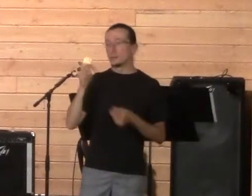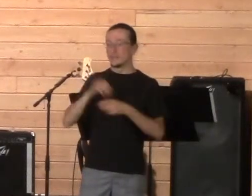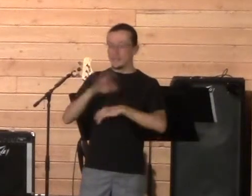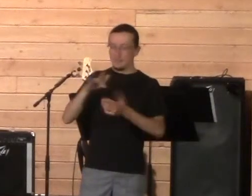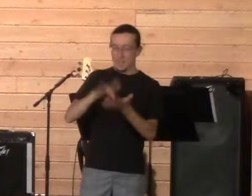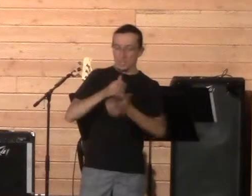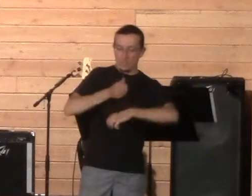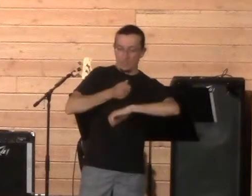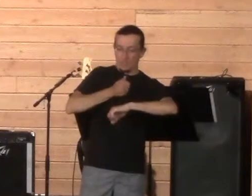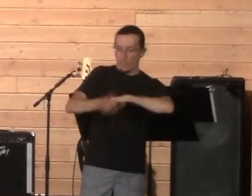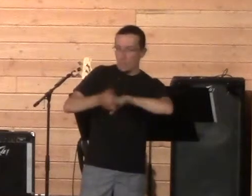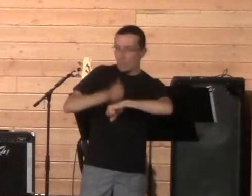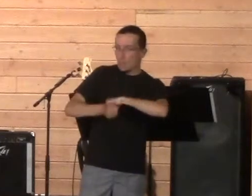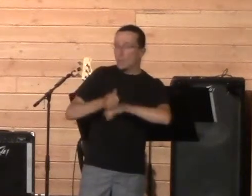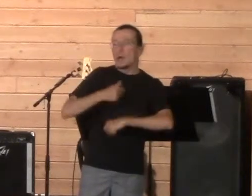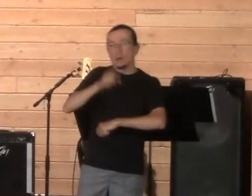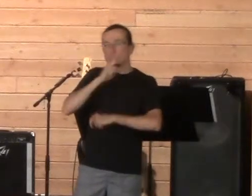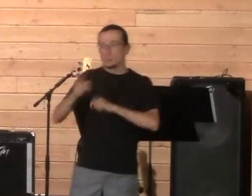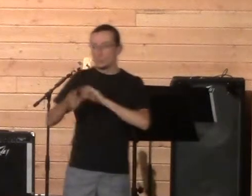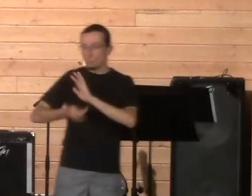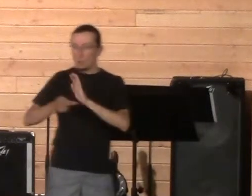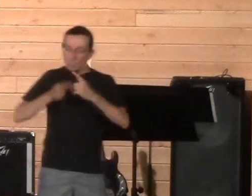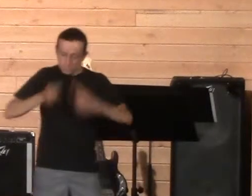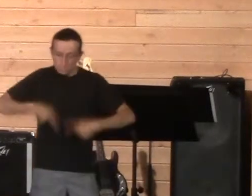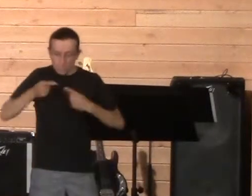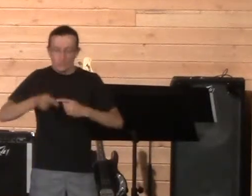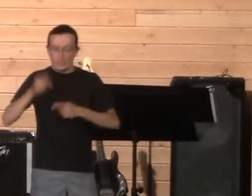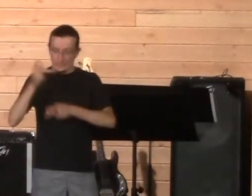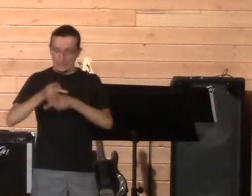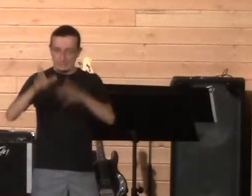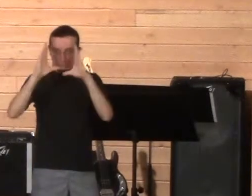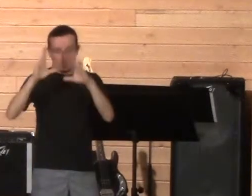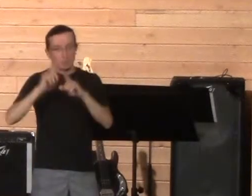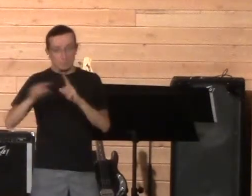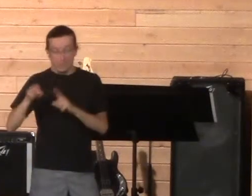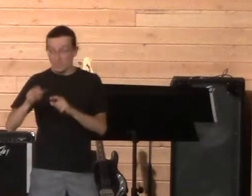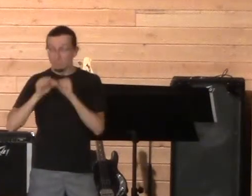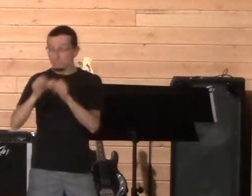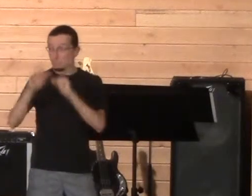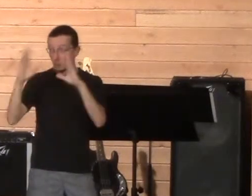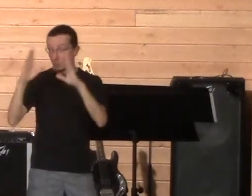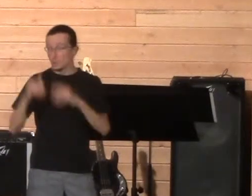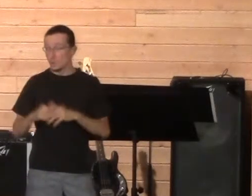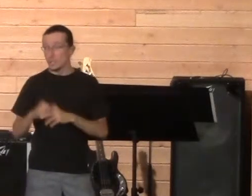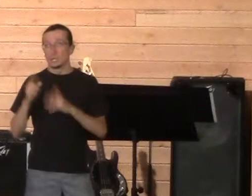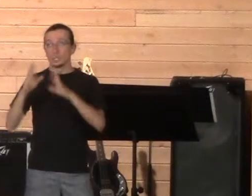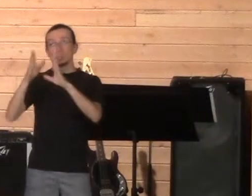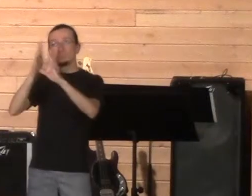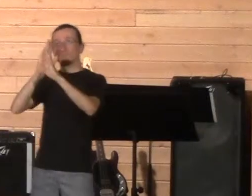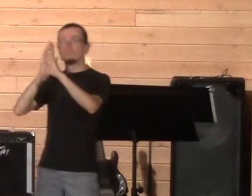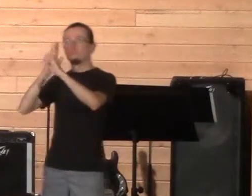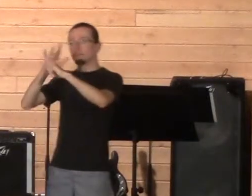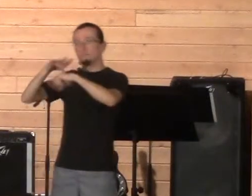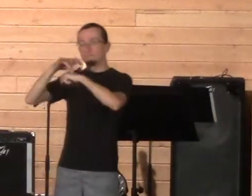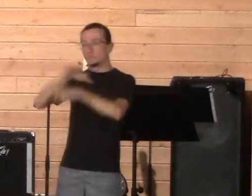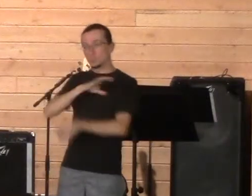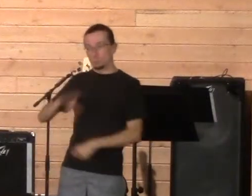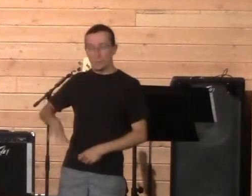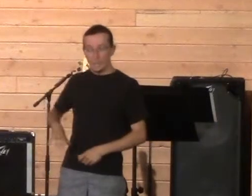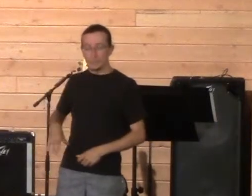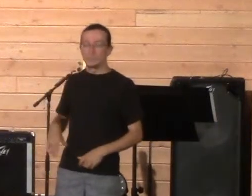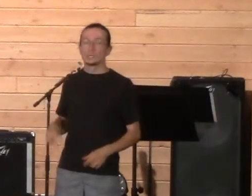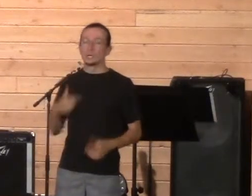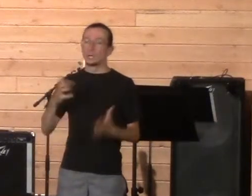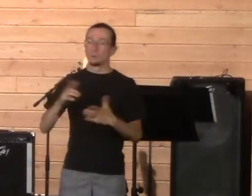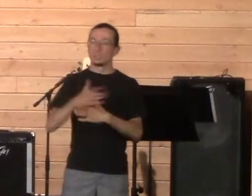I'm sure, to stay focused, but he was. He was keeping his attention on Christ. And I want to share with you a couple of things that